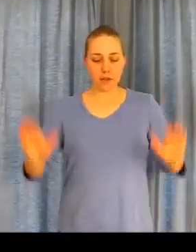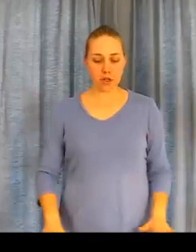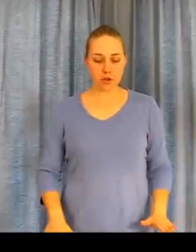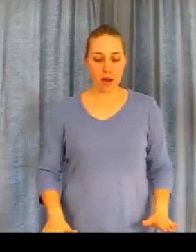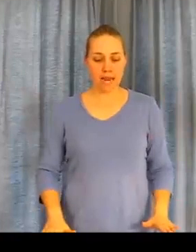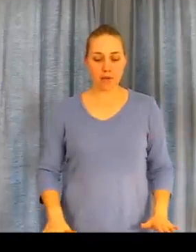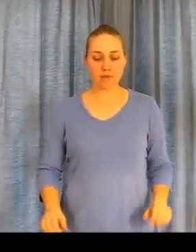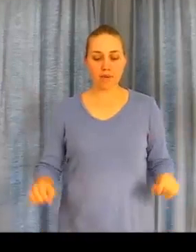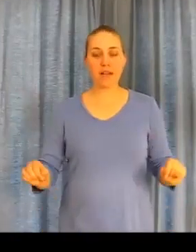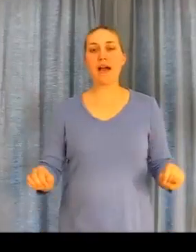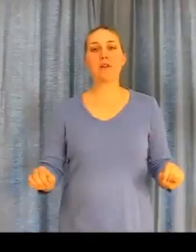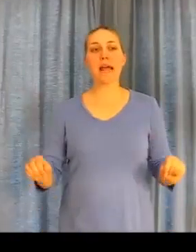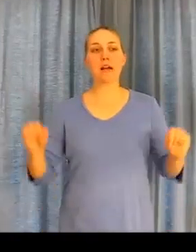going to drop down. We've done that for like